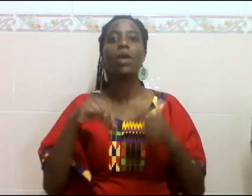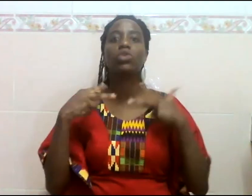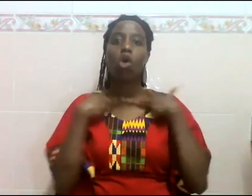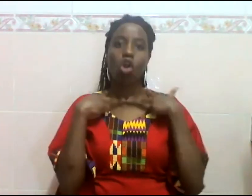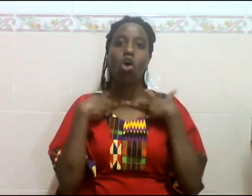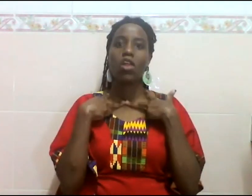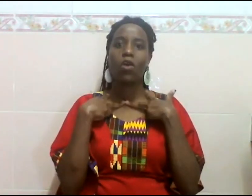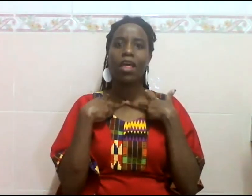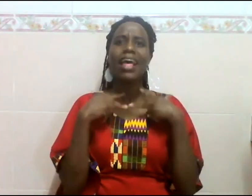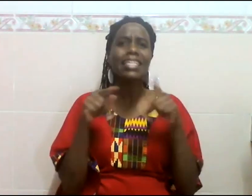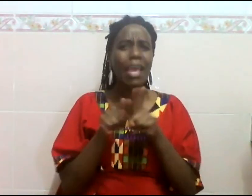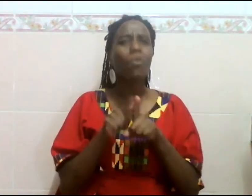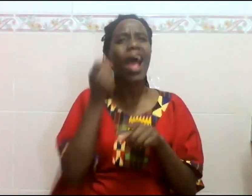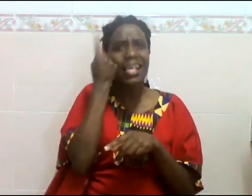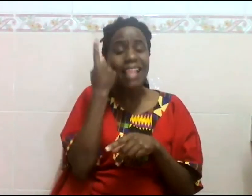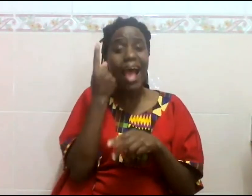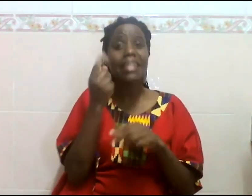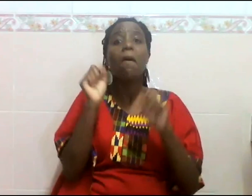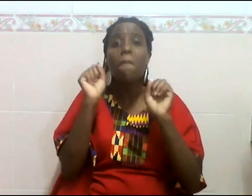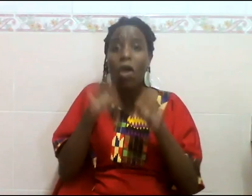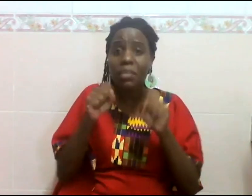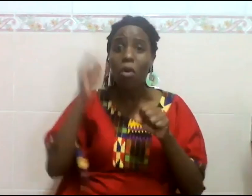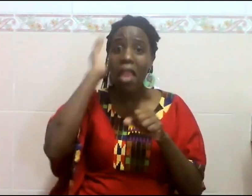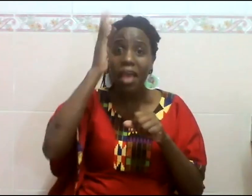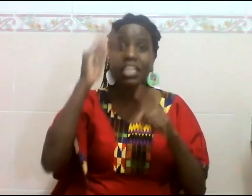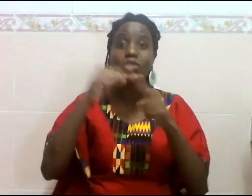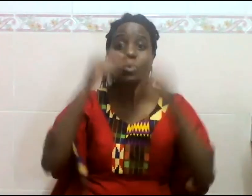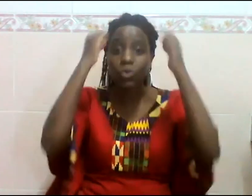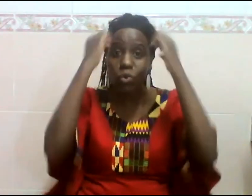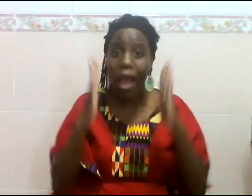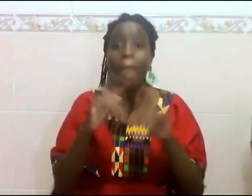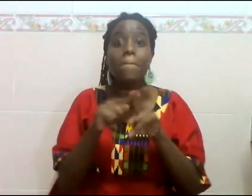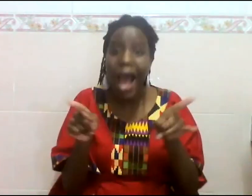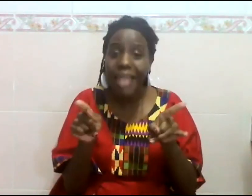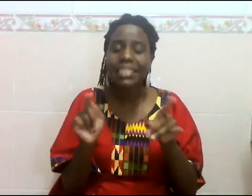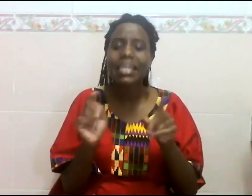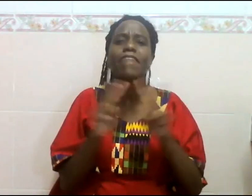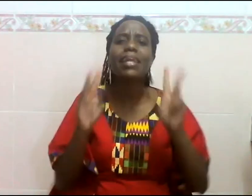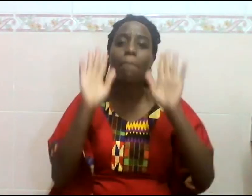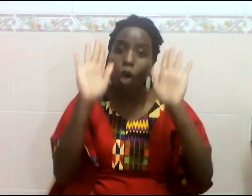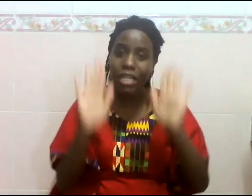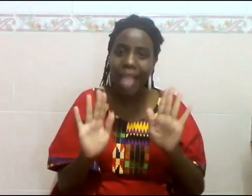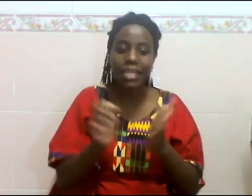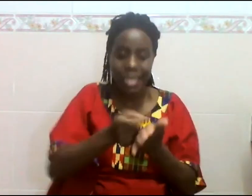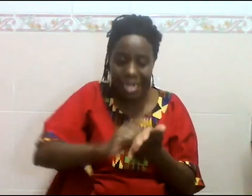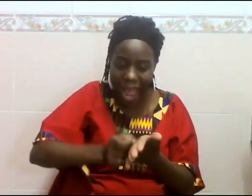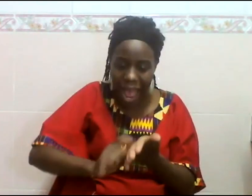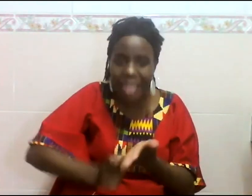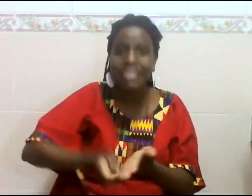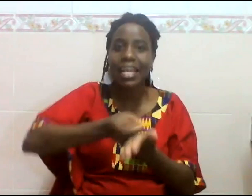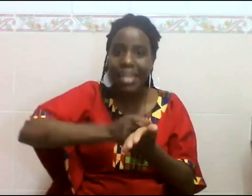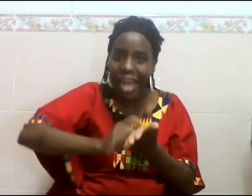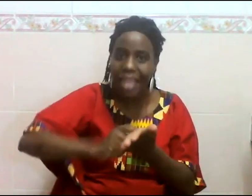you're seeing, but unless you create the literature, it's not going to get out there. So that's why we wrote the